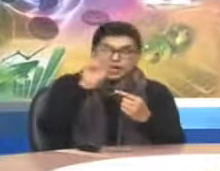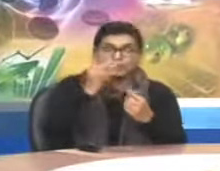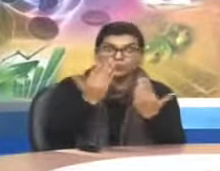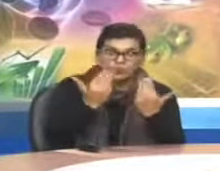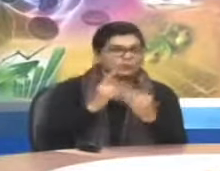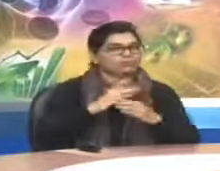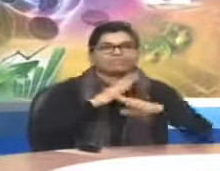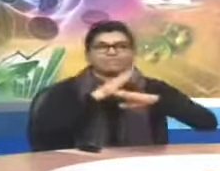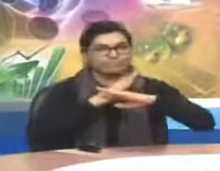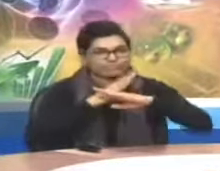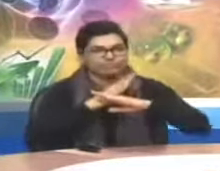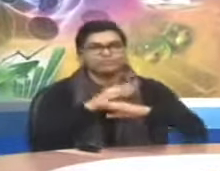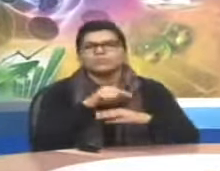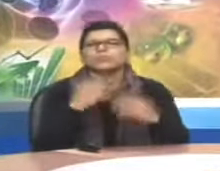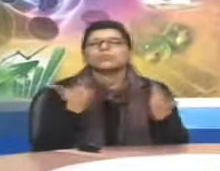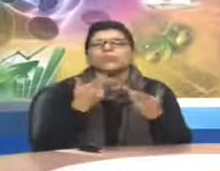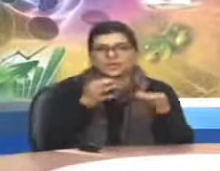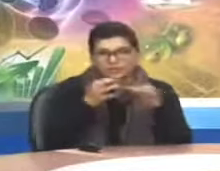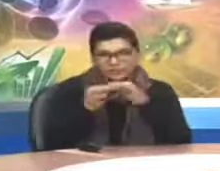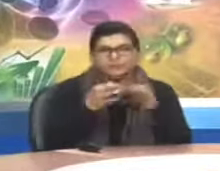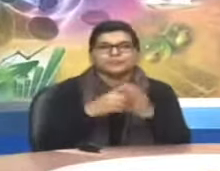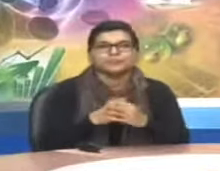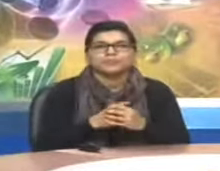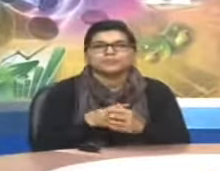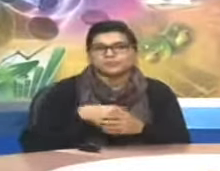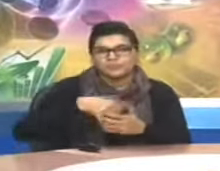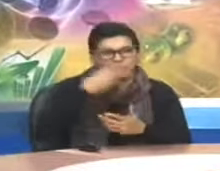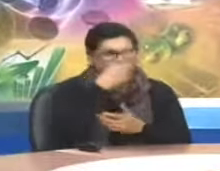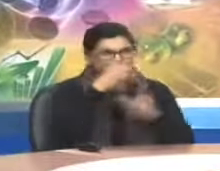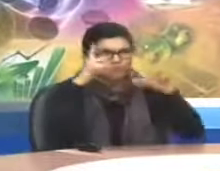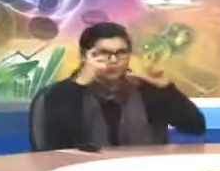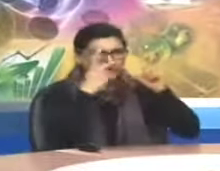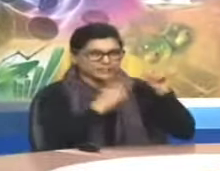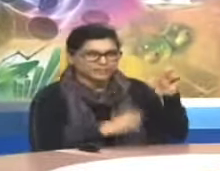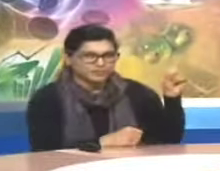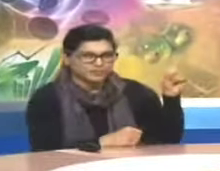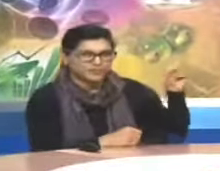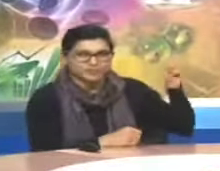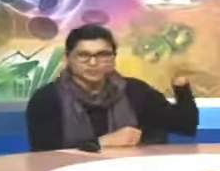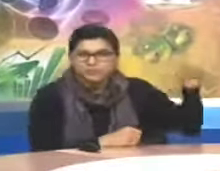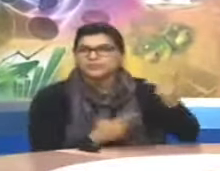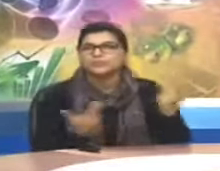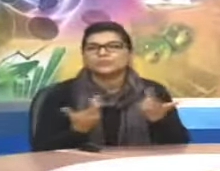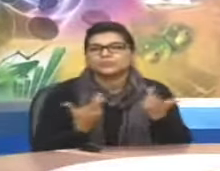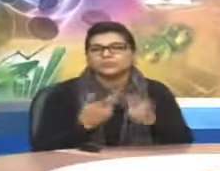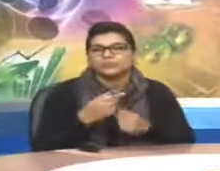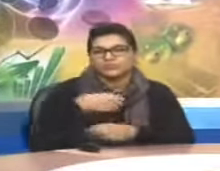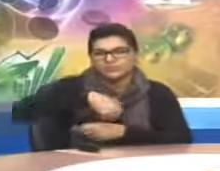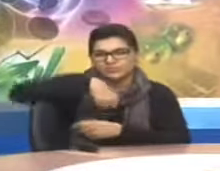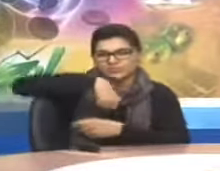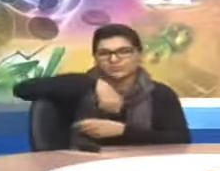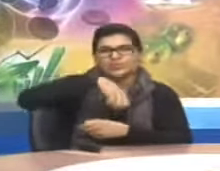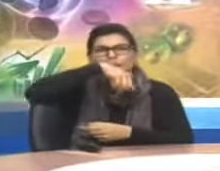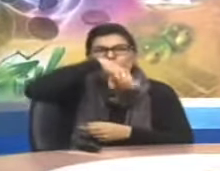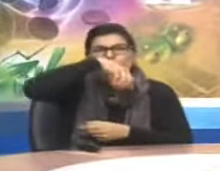But there are some things which cannot be recycled. You can see the different images on the